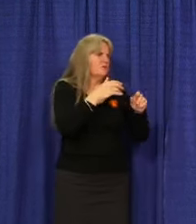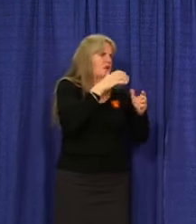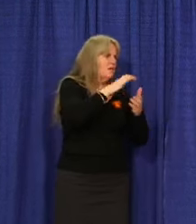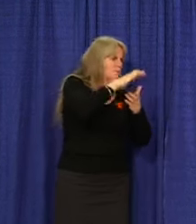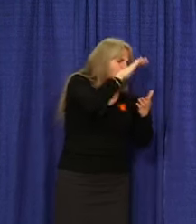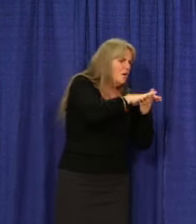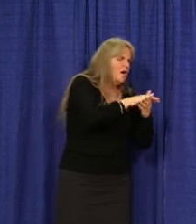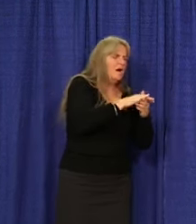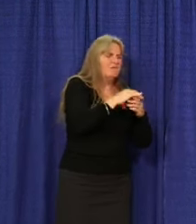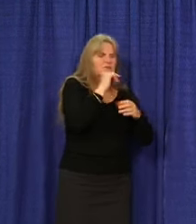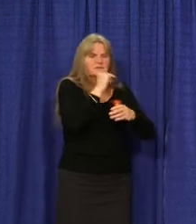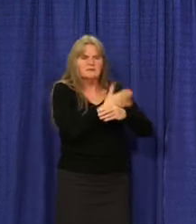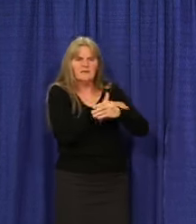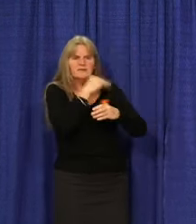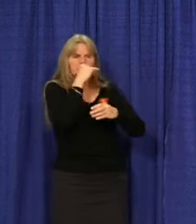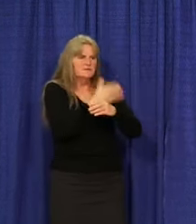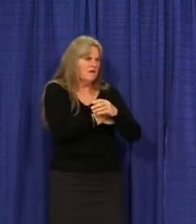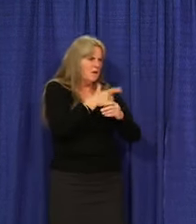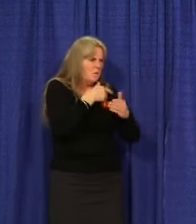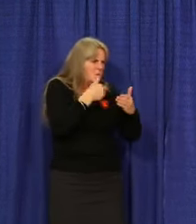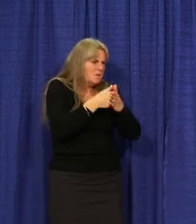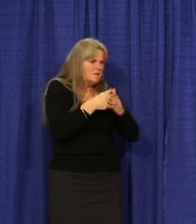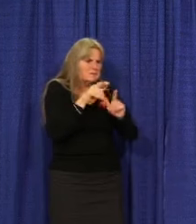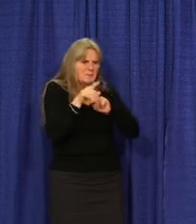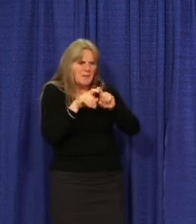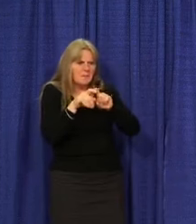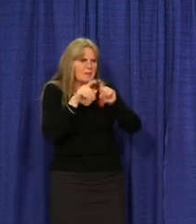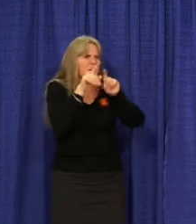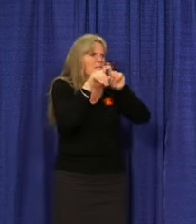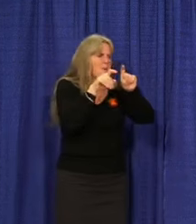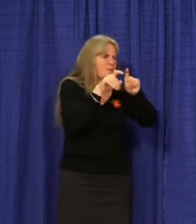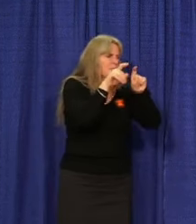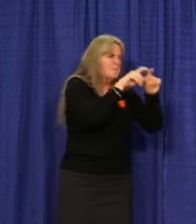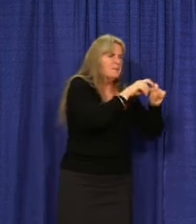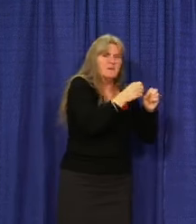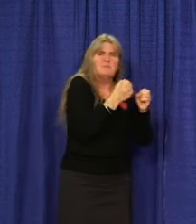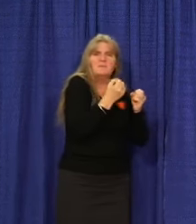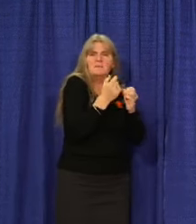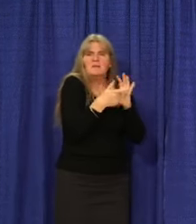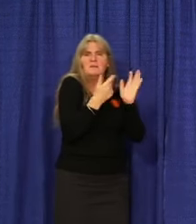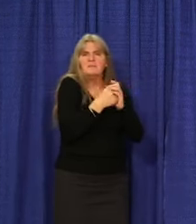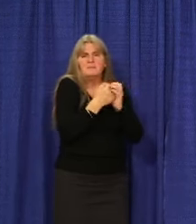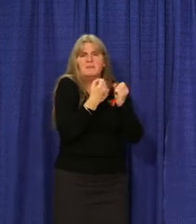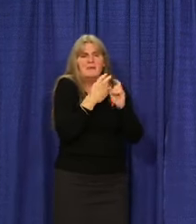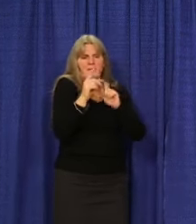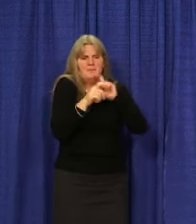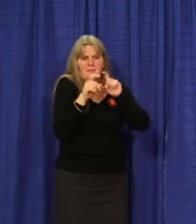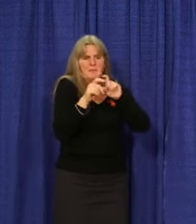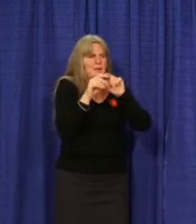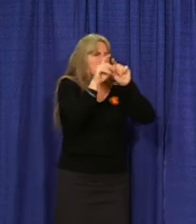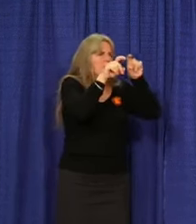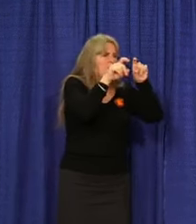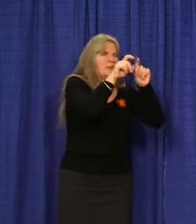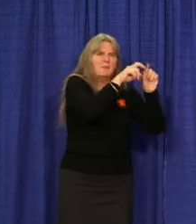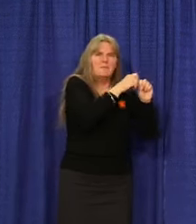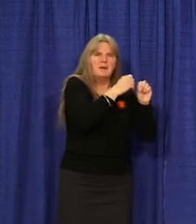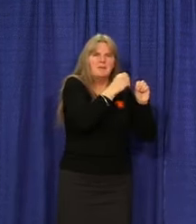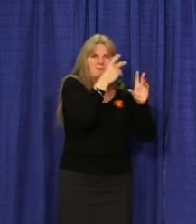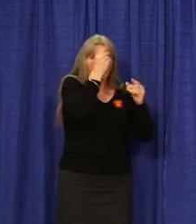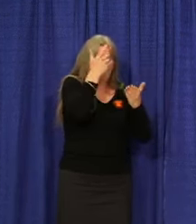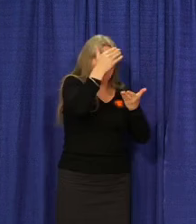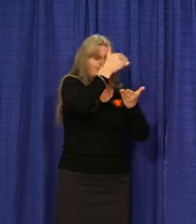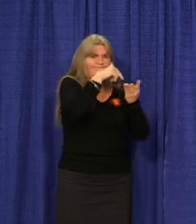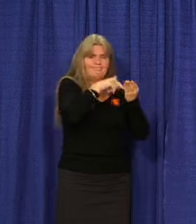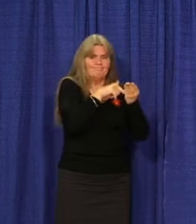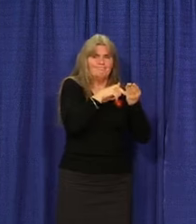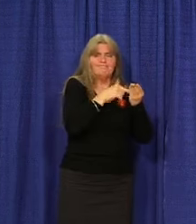sons, or the daughters. So it really sometimes requires actually several interviews to get all of the information, or